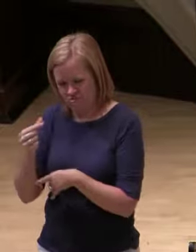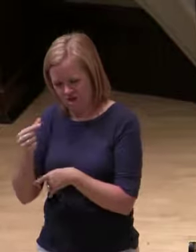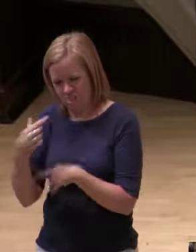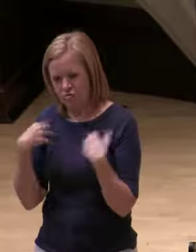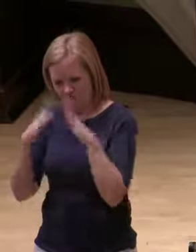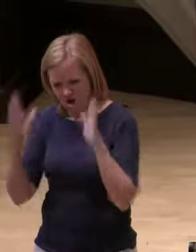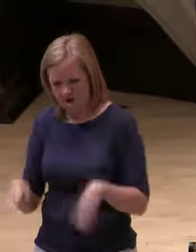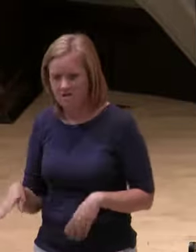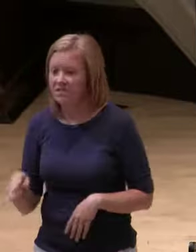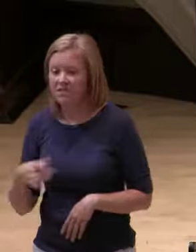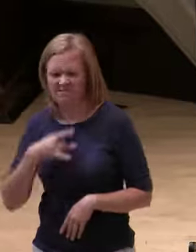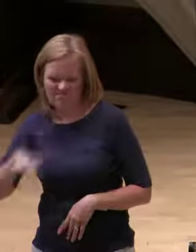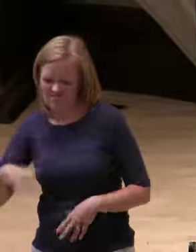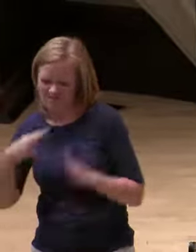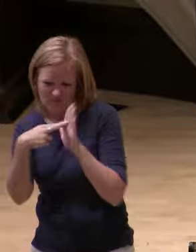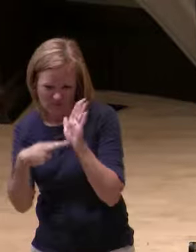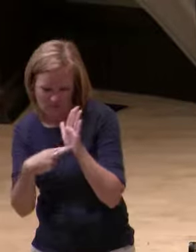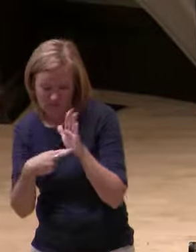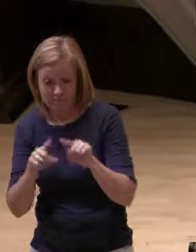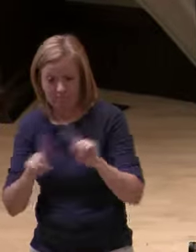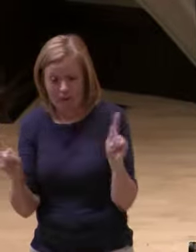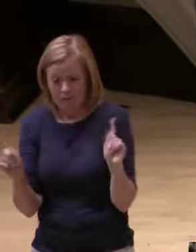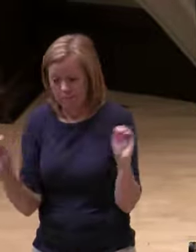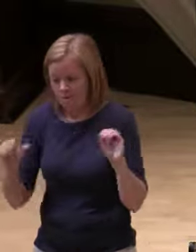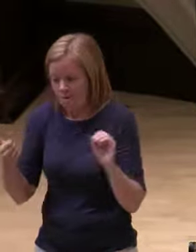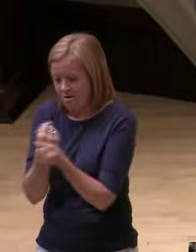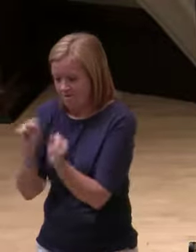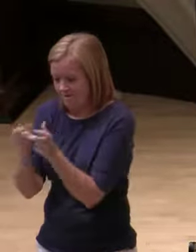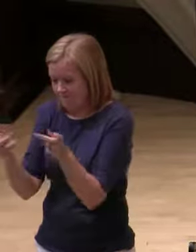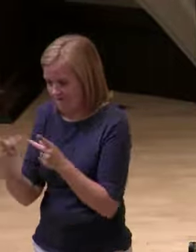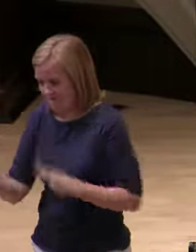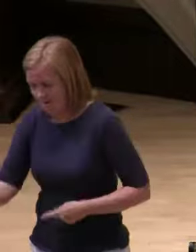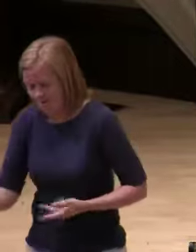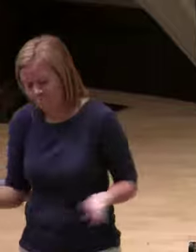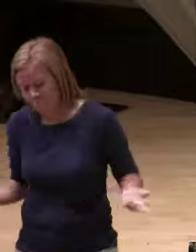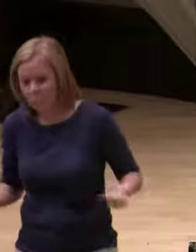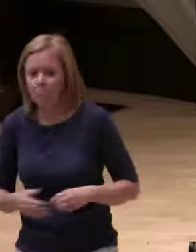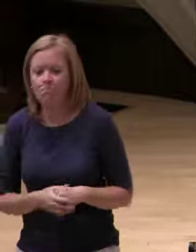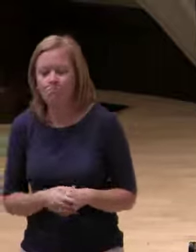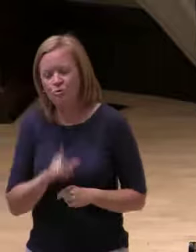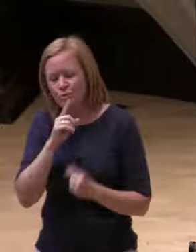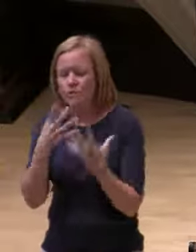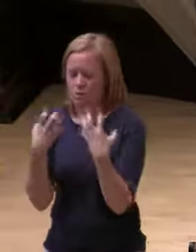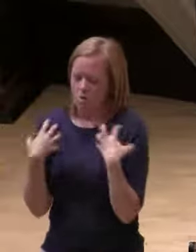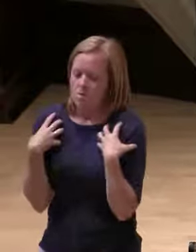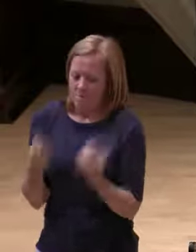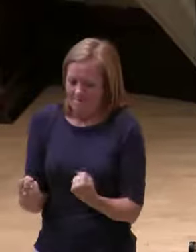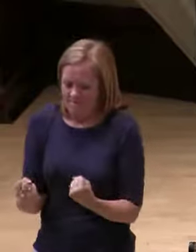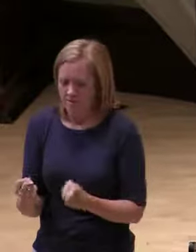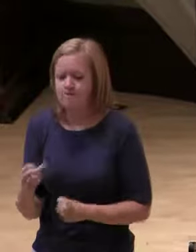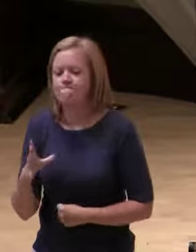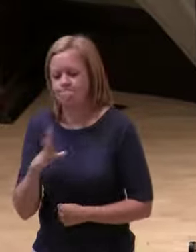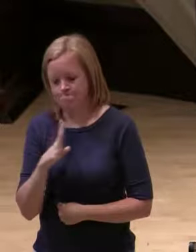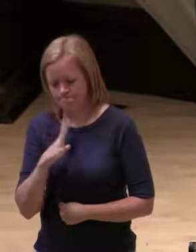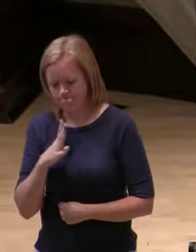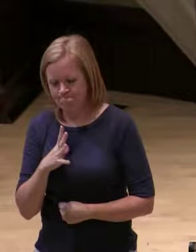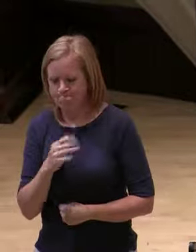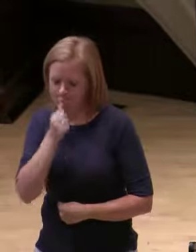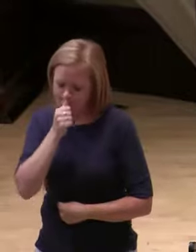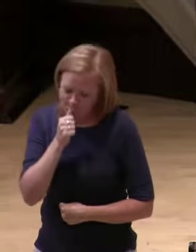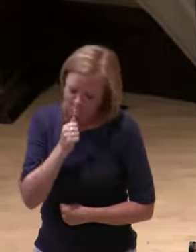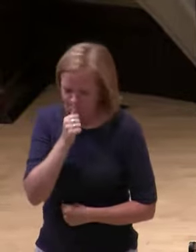rules. But he didn't have any other safe place to go, and he really did want to recover. So he decided he